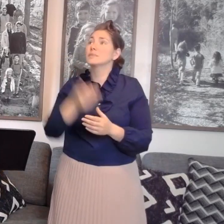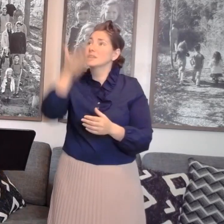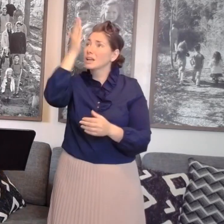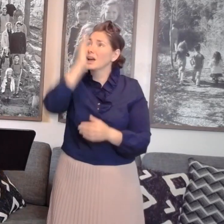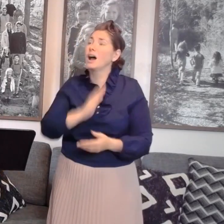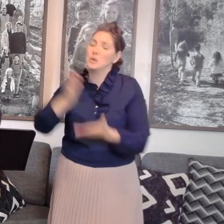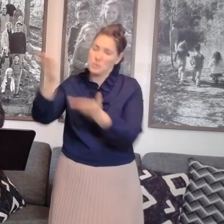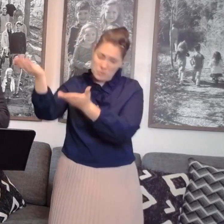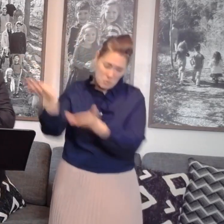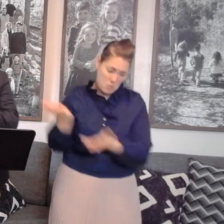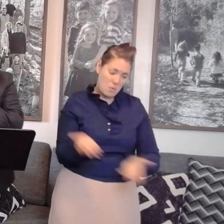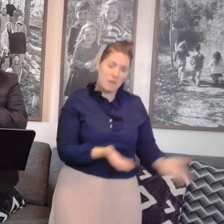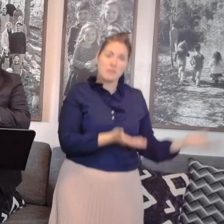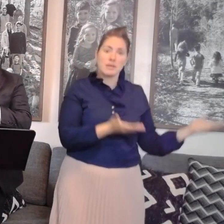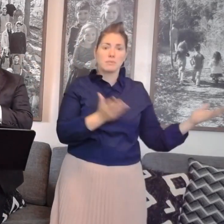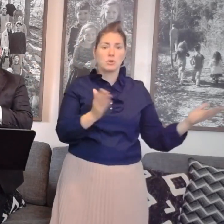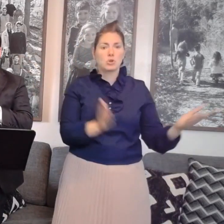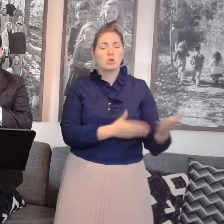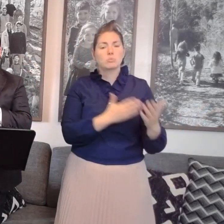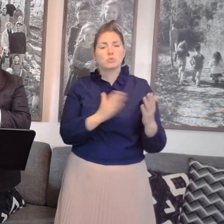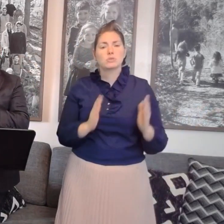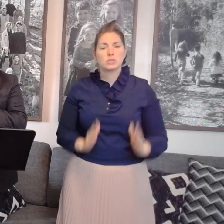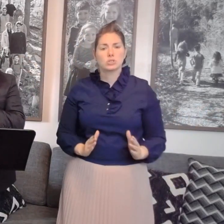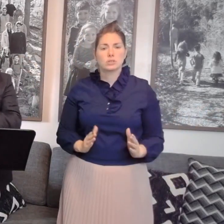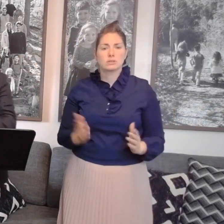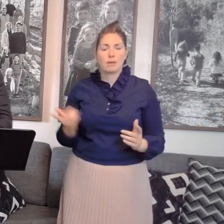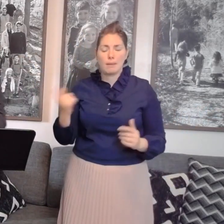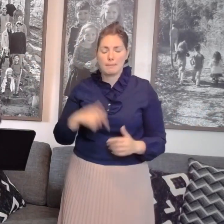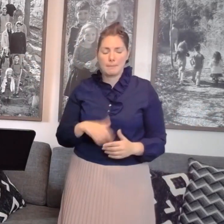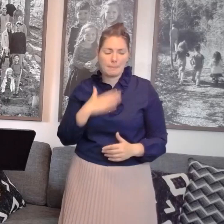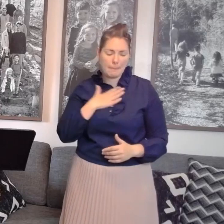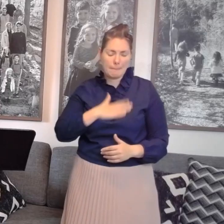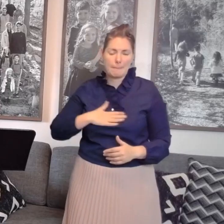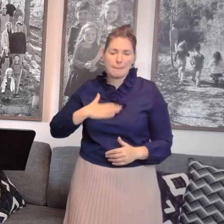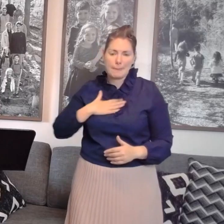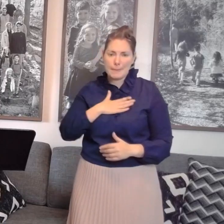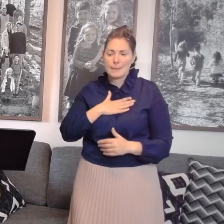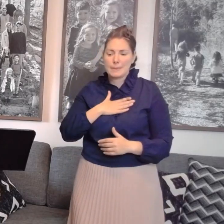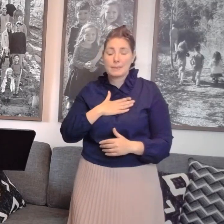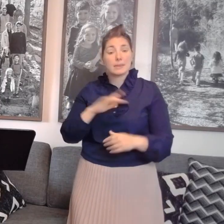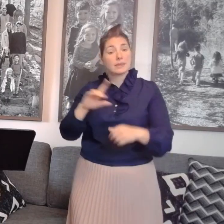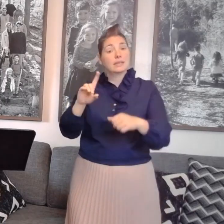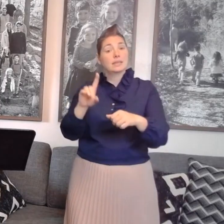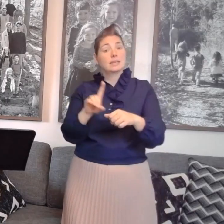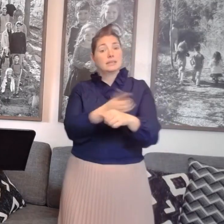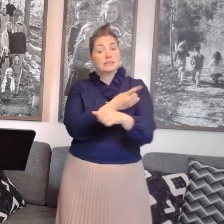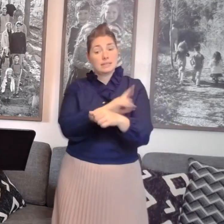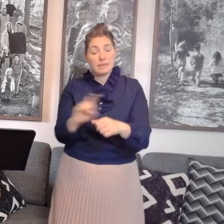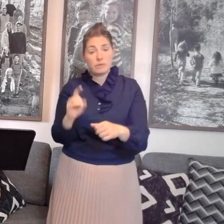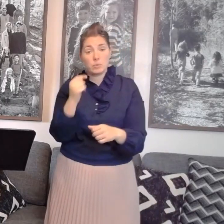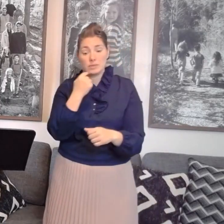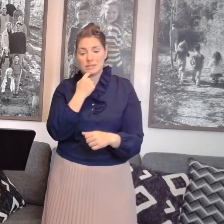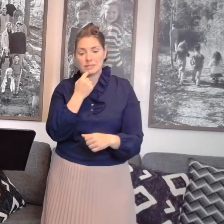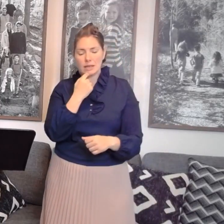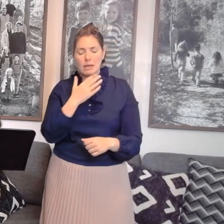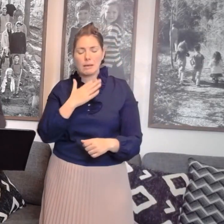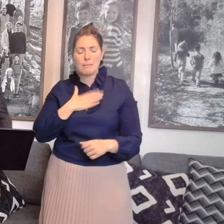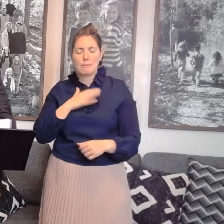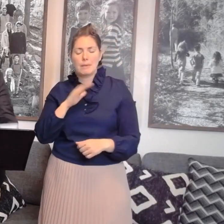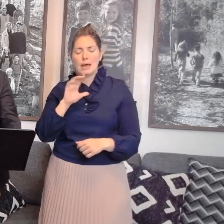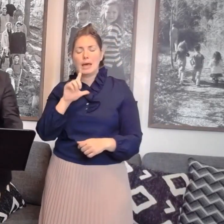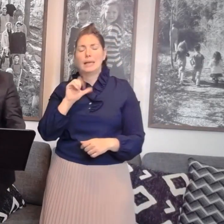welcome. Musicians, come. Thank you, Jesus. David would say, my lips shall